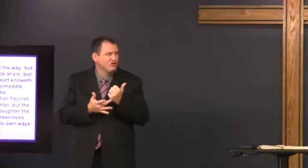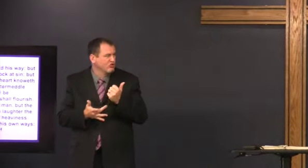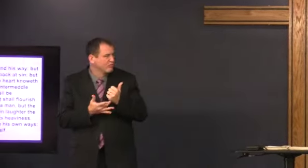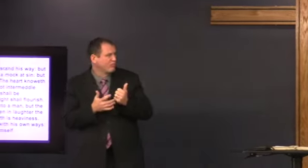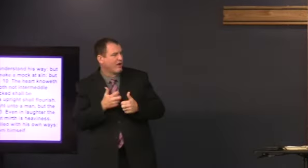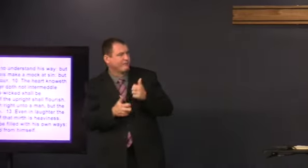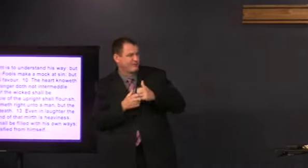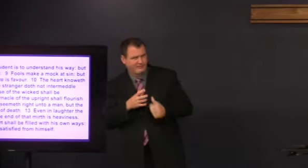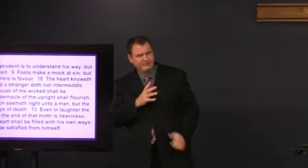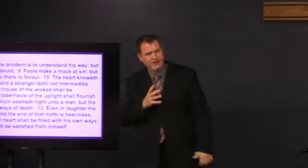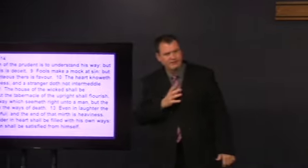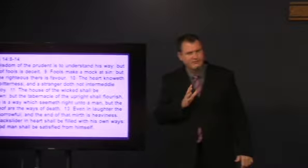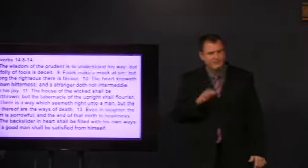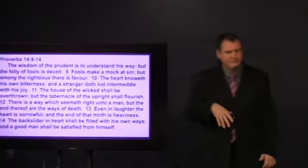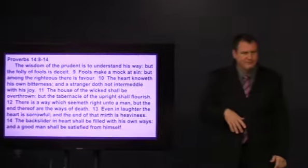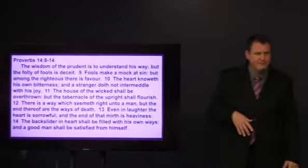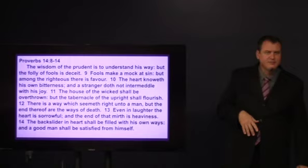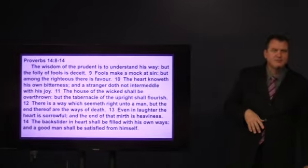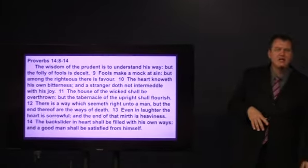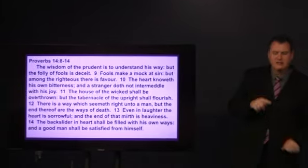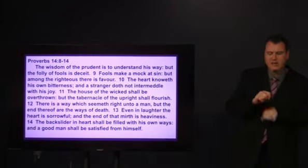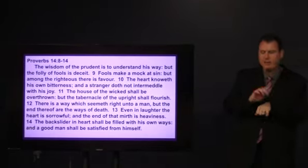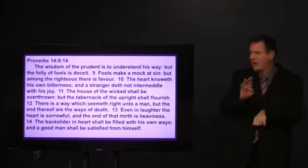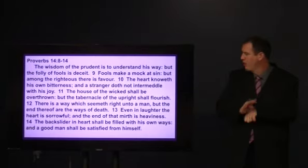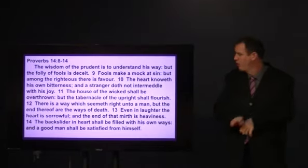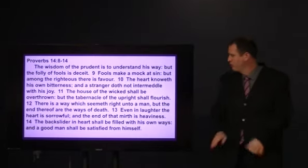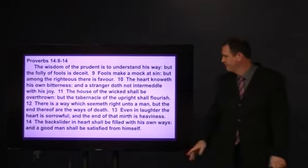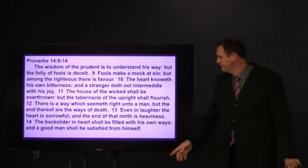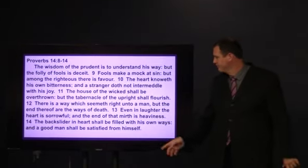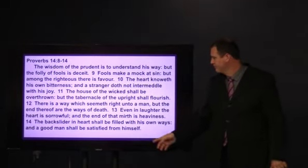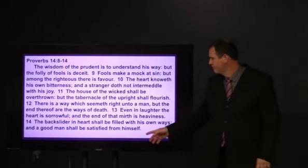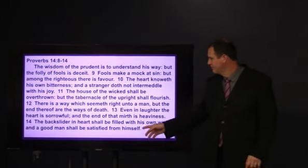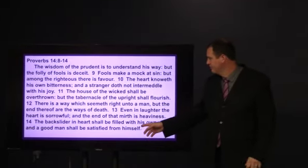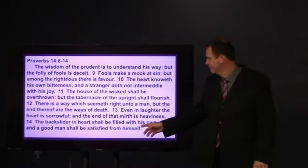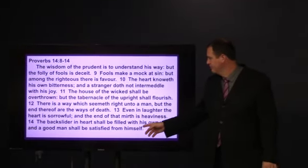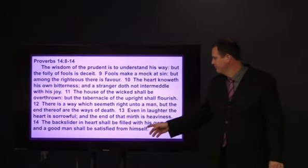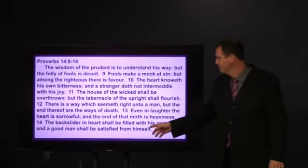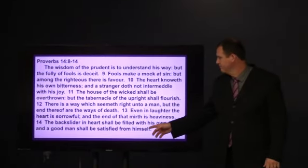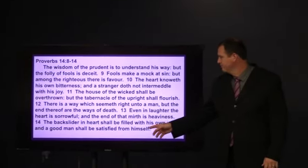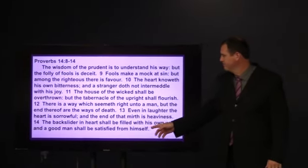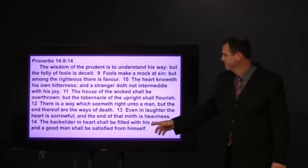No technical difficulty, that's okay.